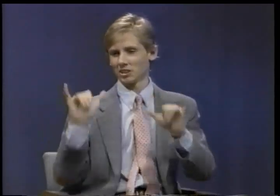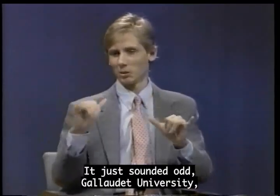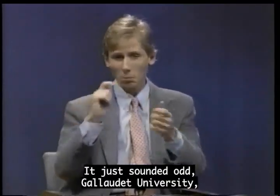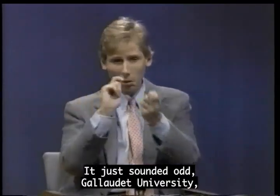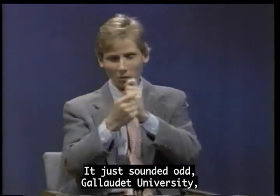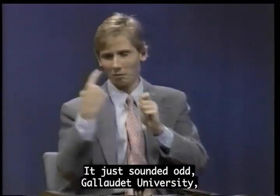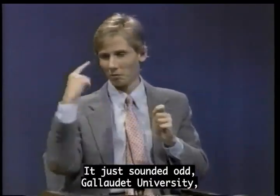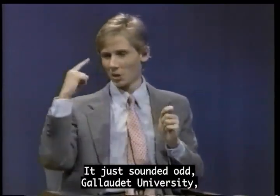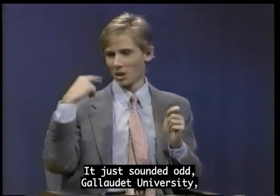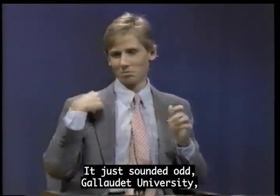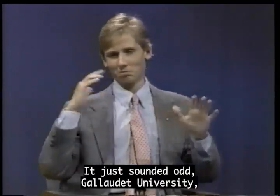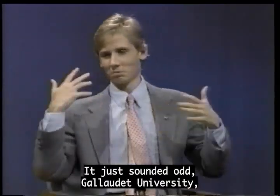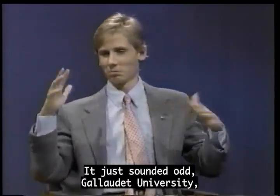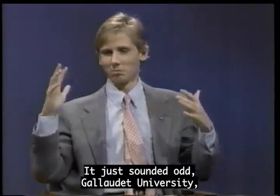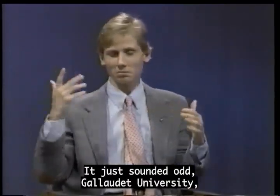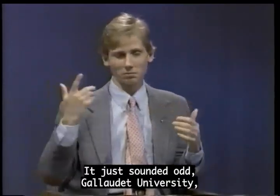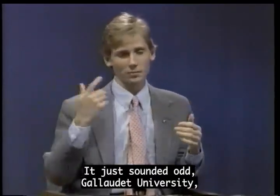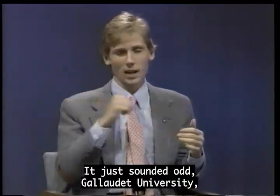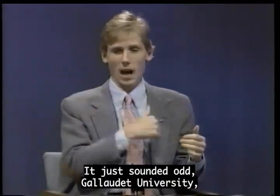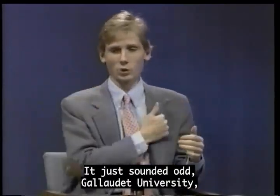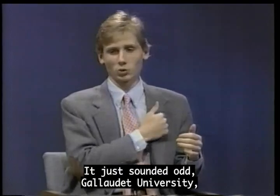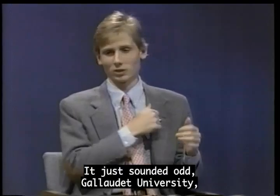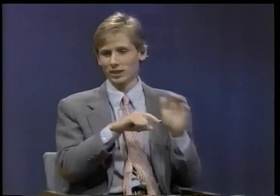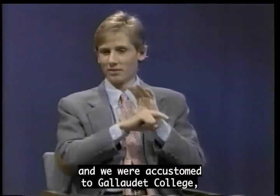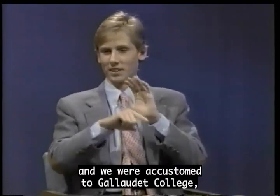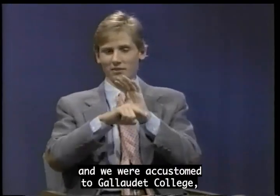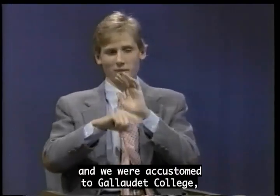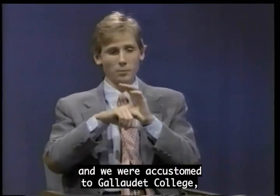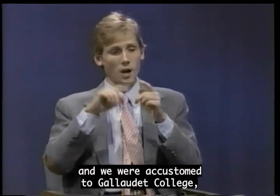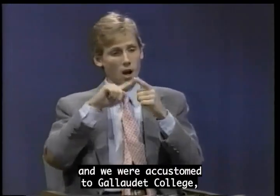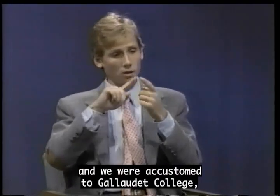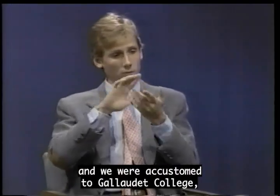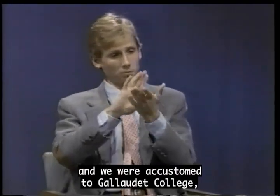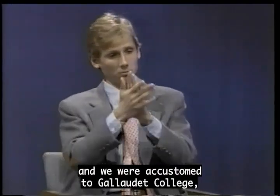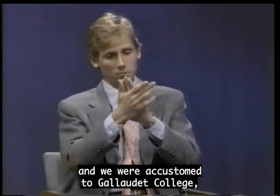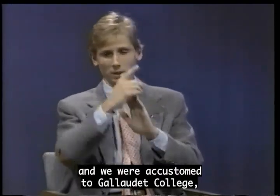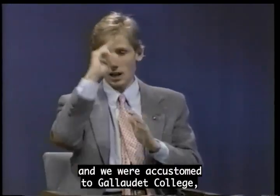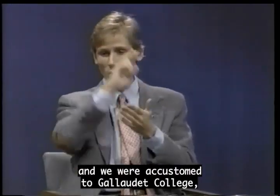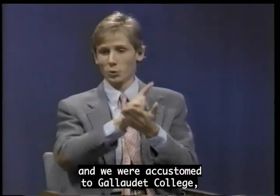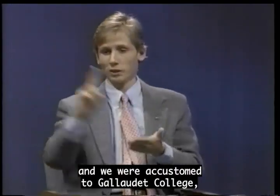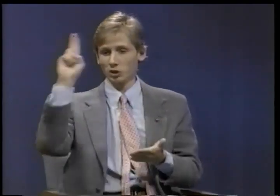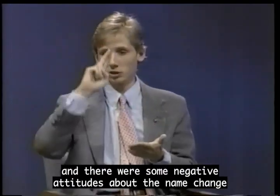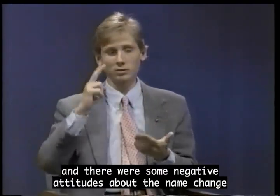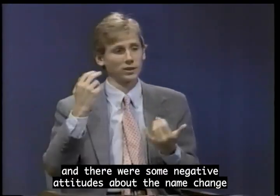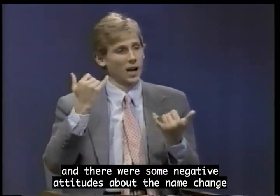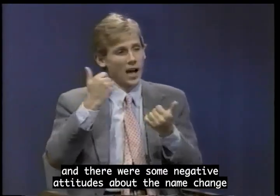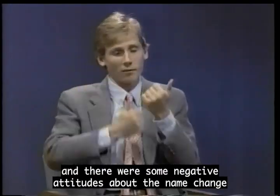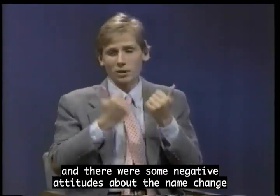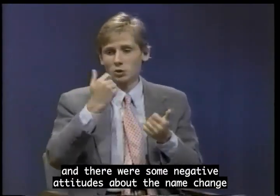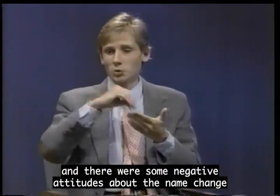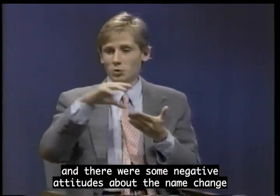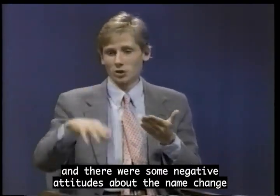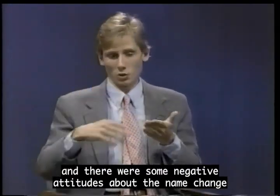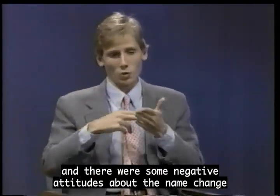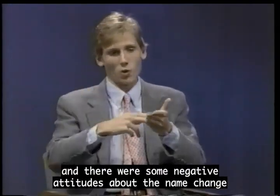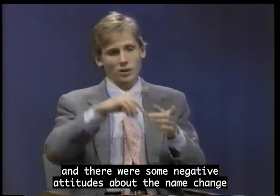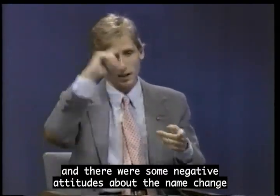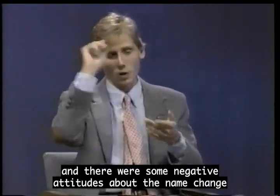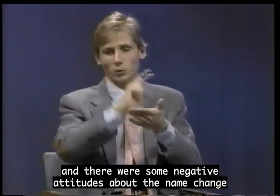Gallaudet University. You know, we were accustomed to Gallaudet College, and there were some negative attitudes about the name change from college to